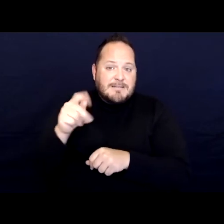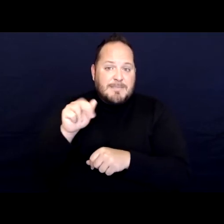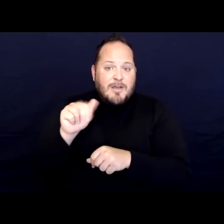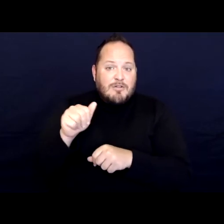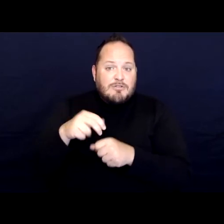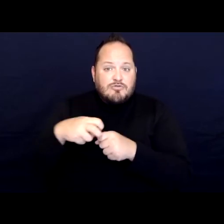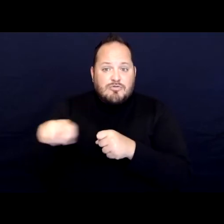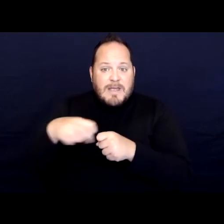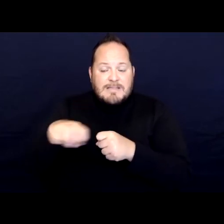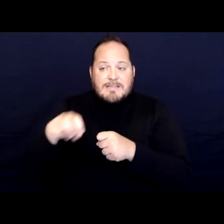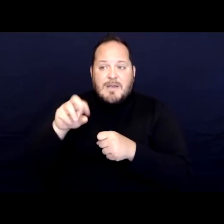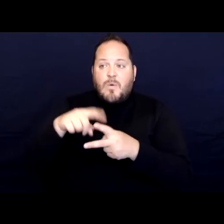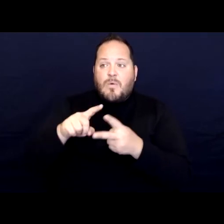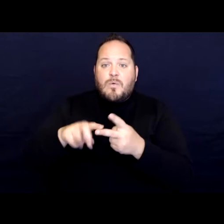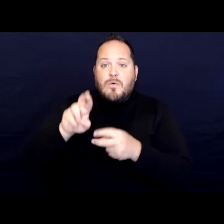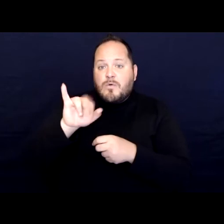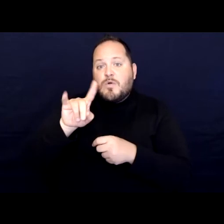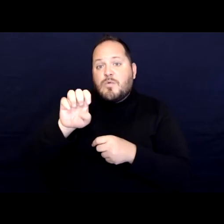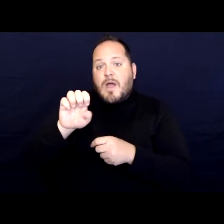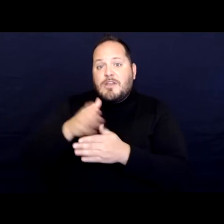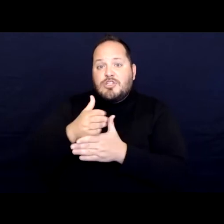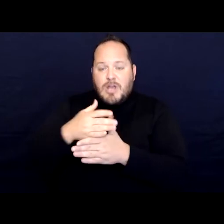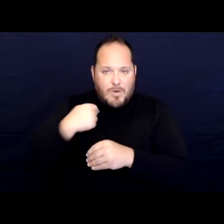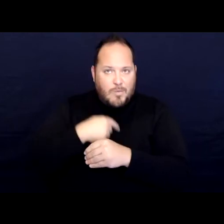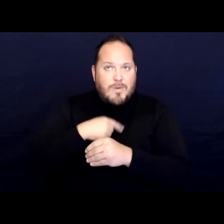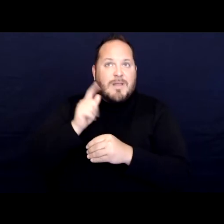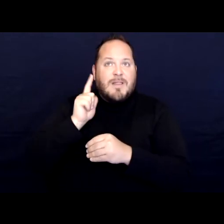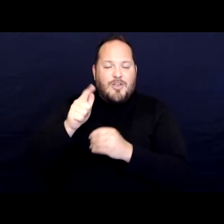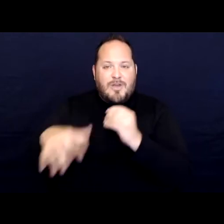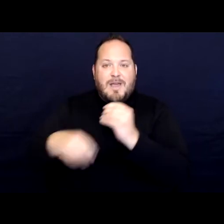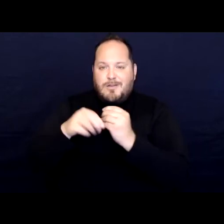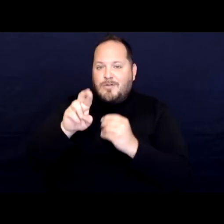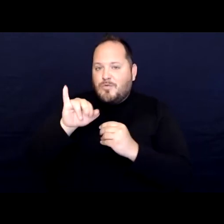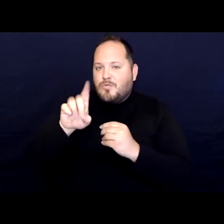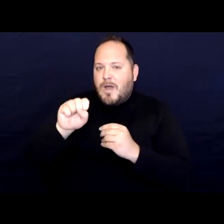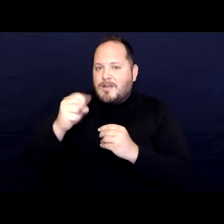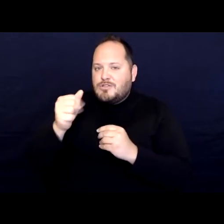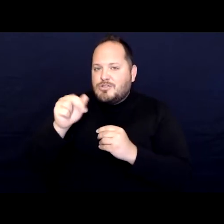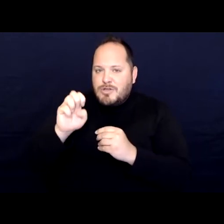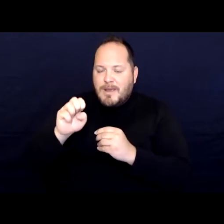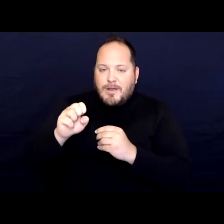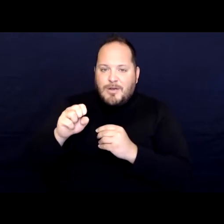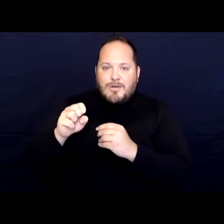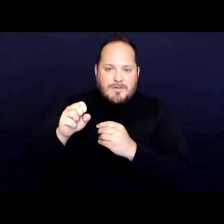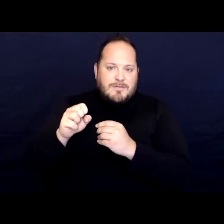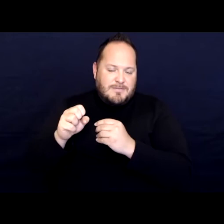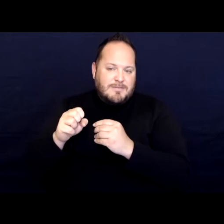ended up expanding it to people that were using rideshare as well, so that that you wouldn't be running